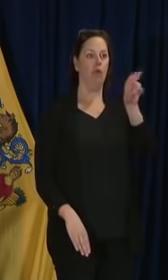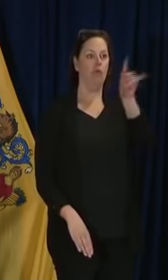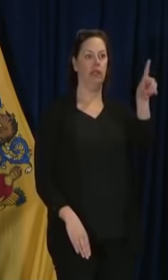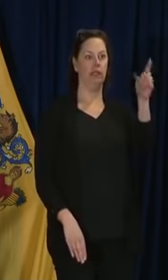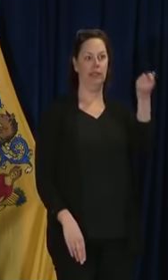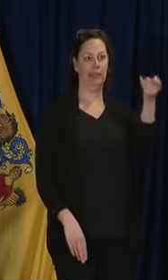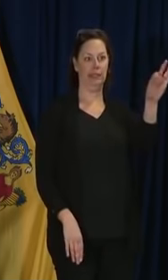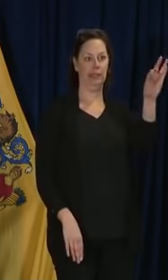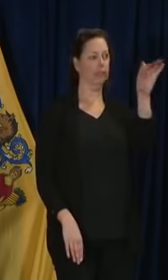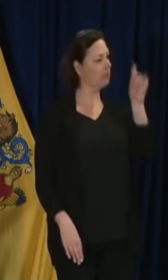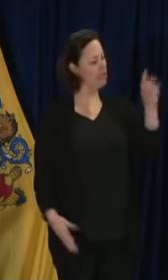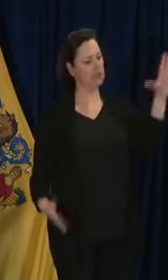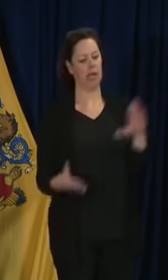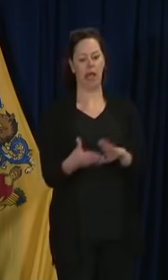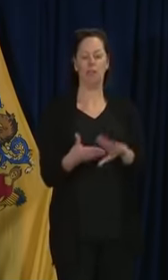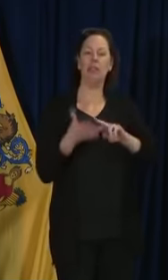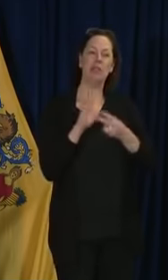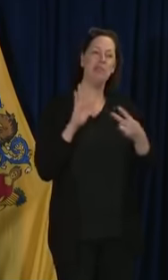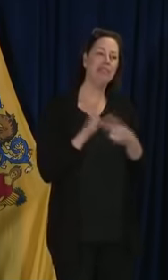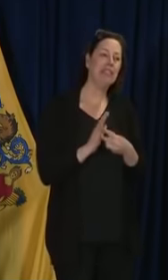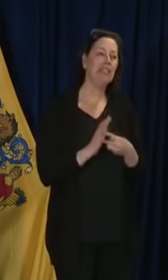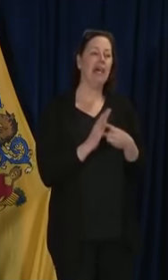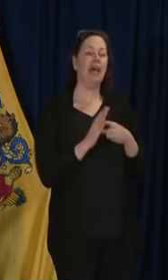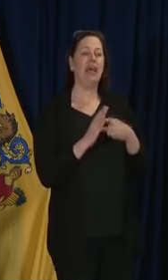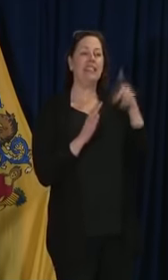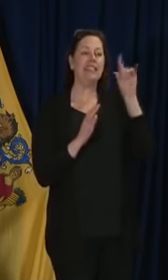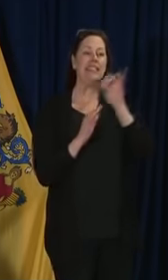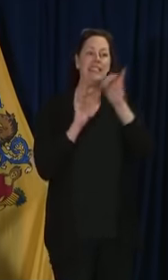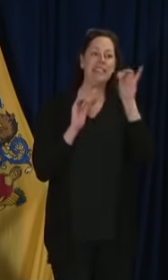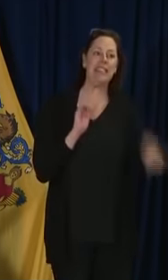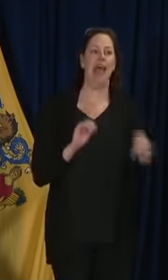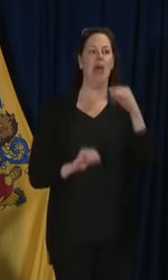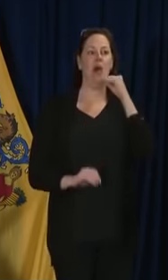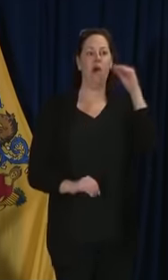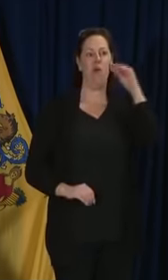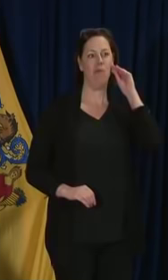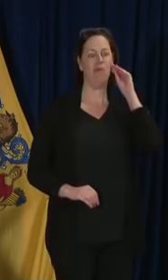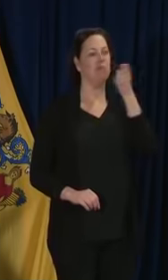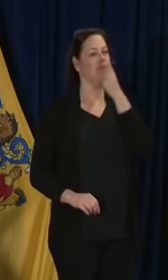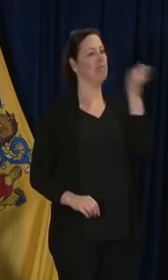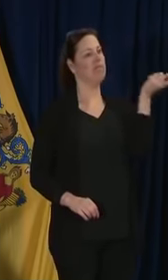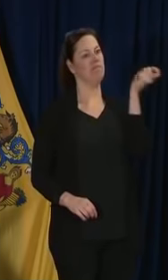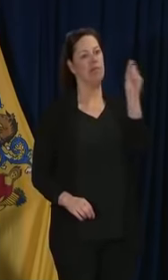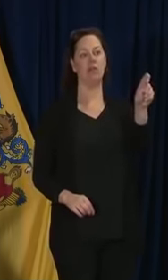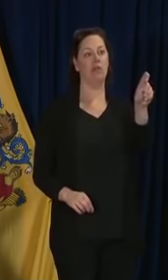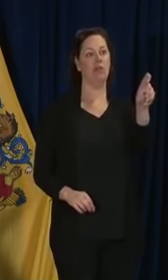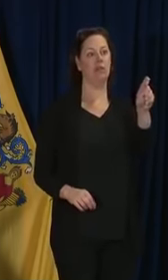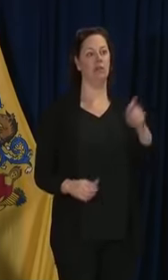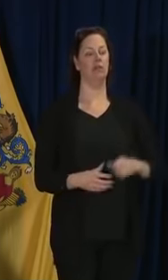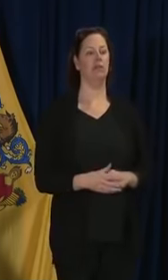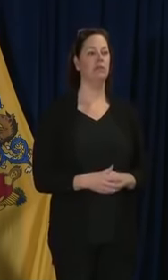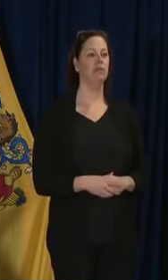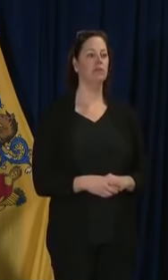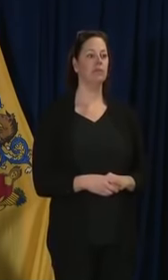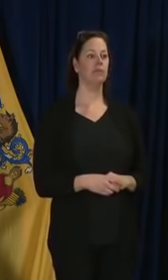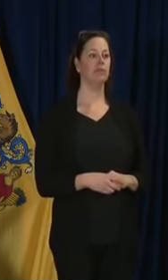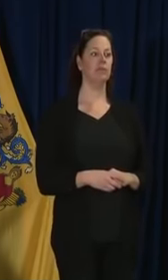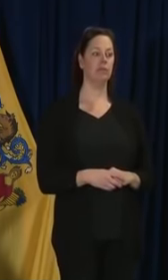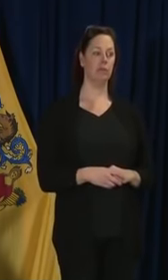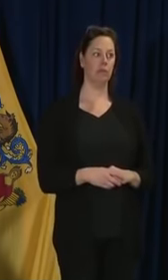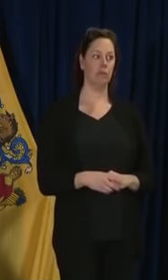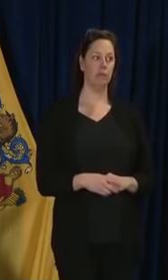everyone, frankly, to stay home. Let me be perfectly clear. It was very obvious from what we